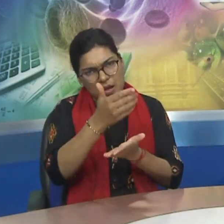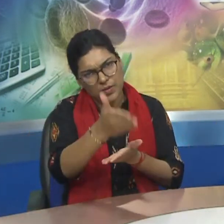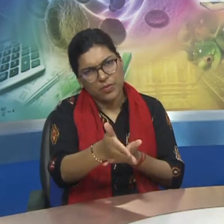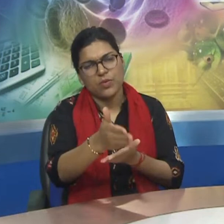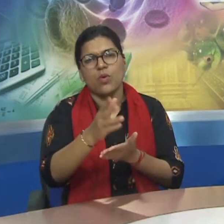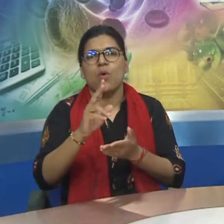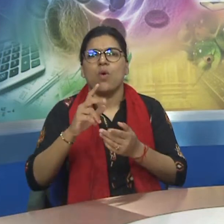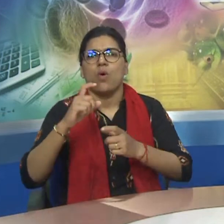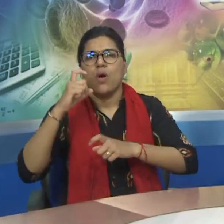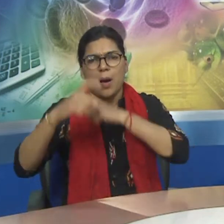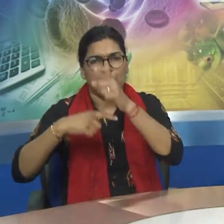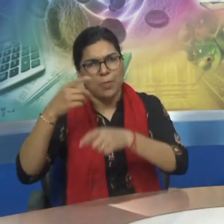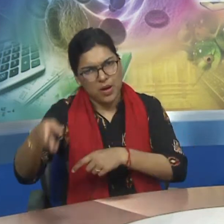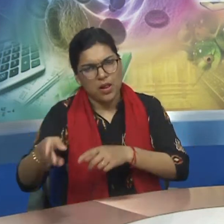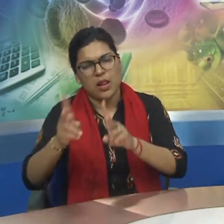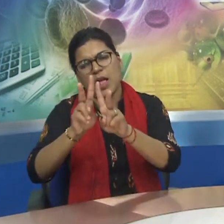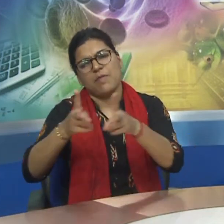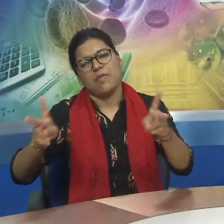only that sheet which we want to rename.